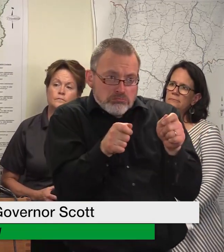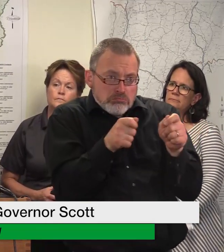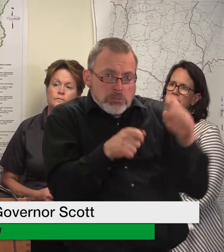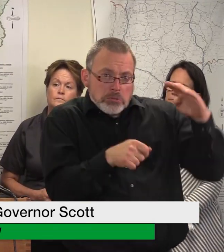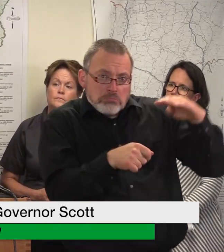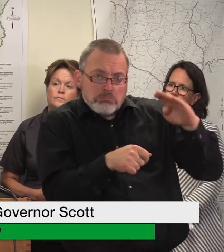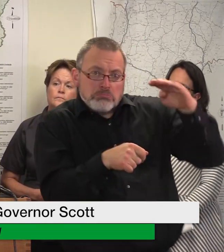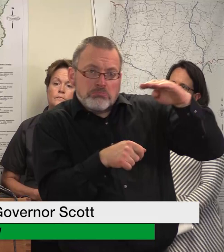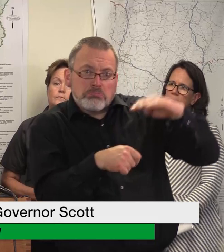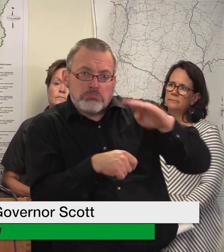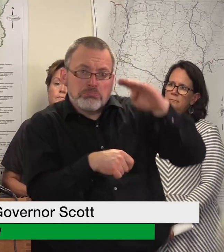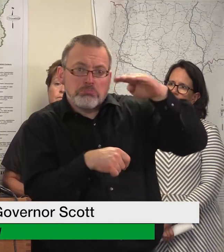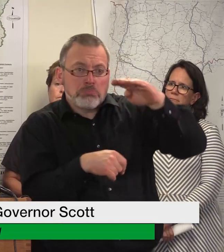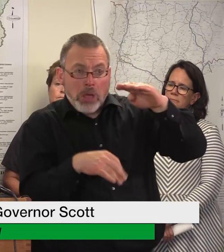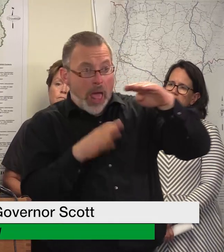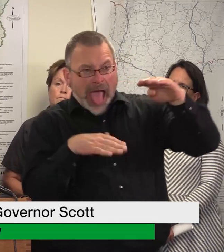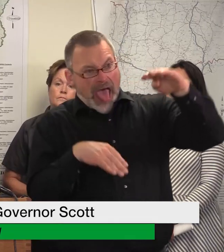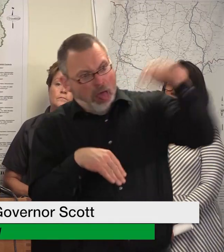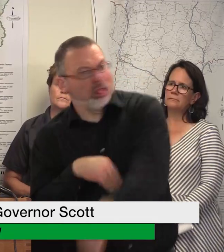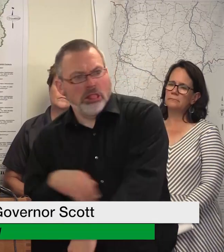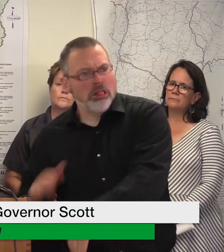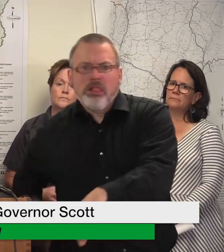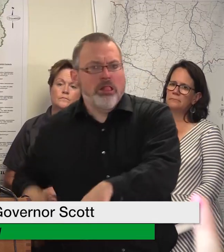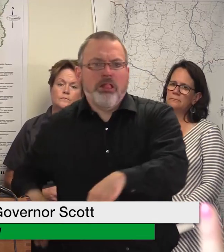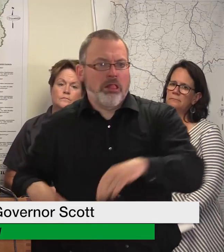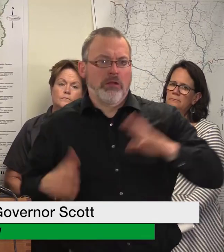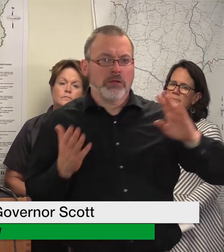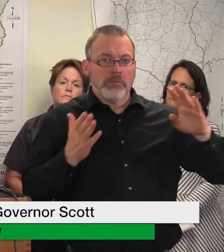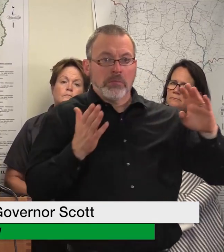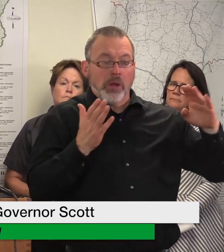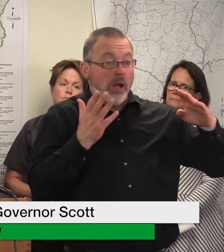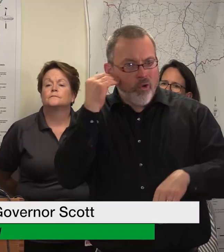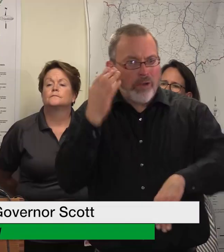from going into a recession, but that can change very quickly.